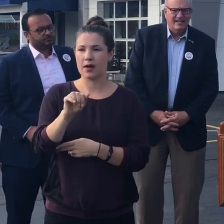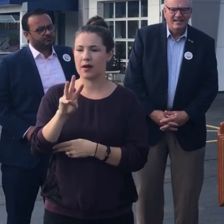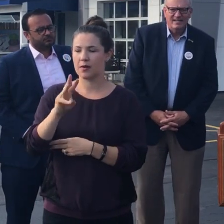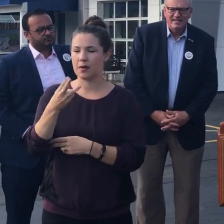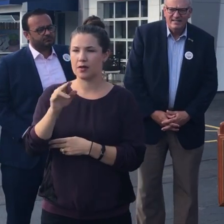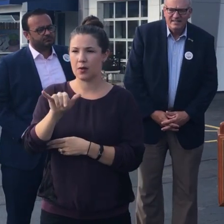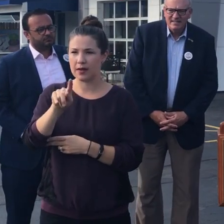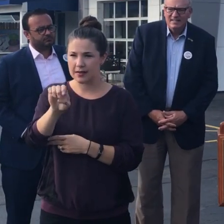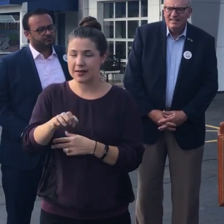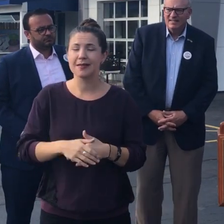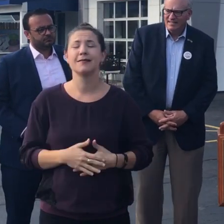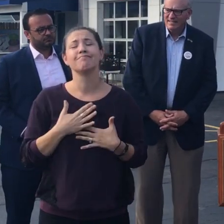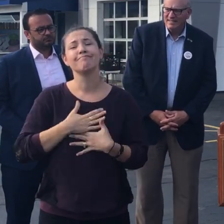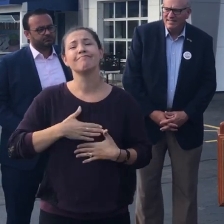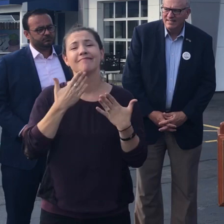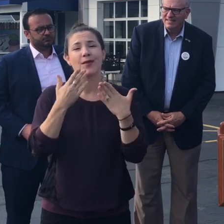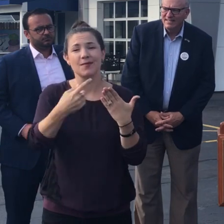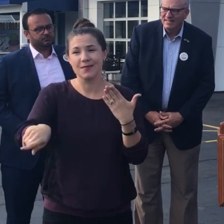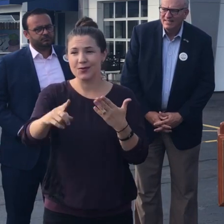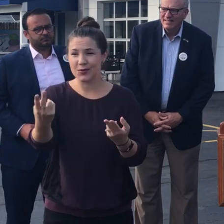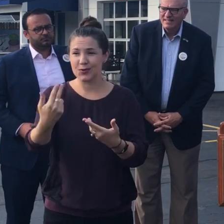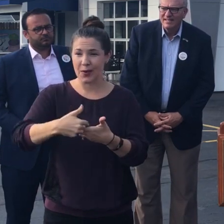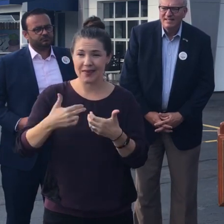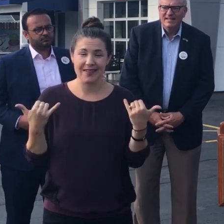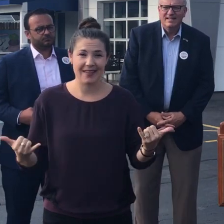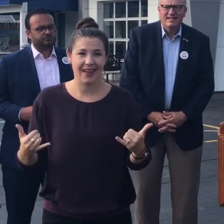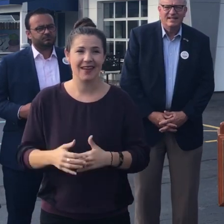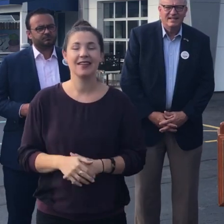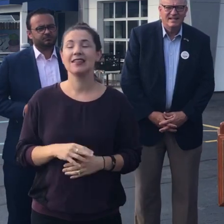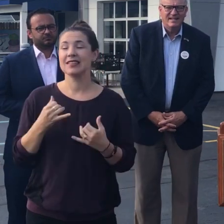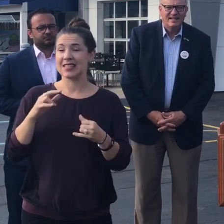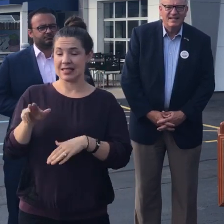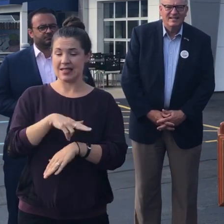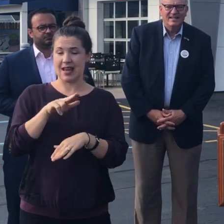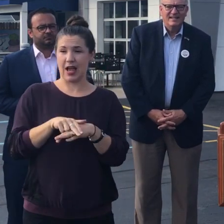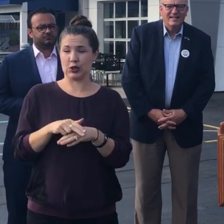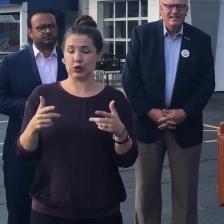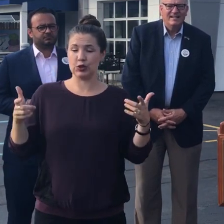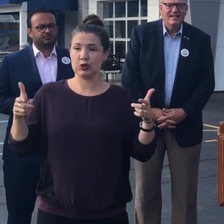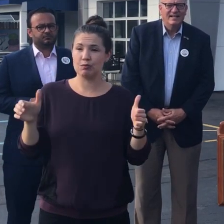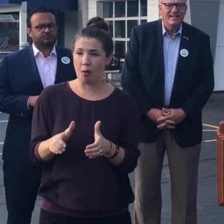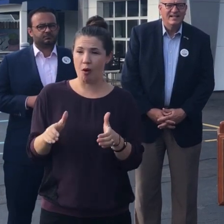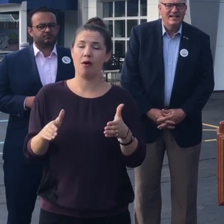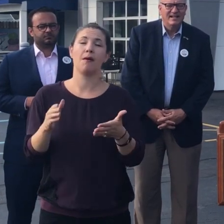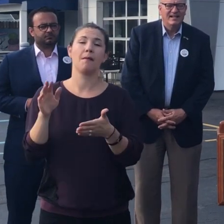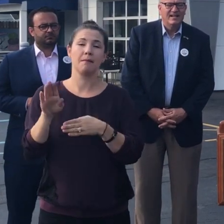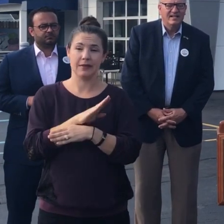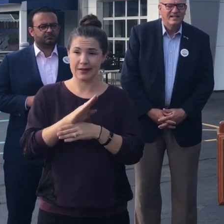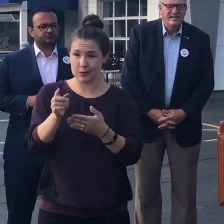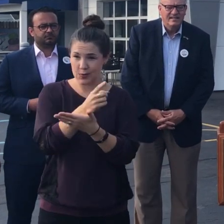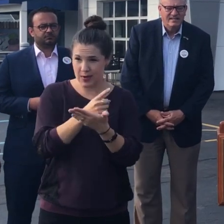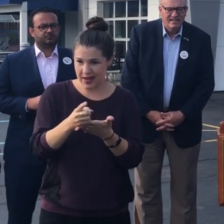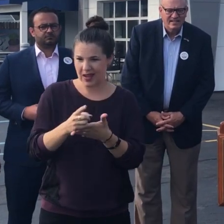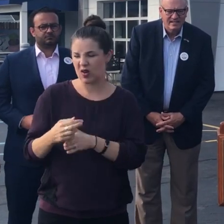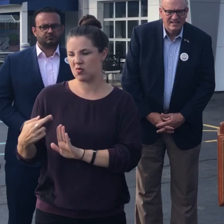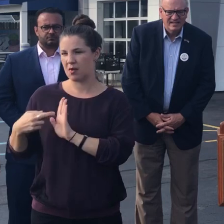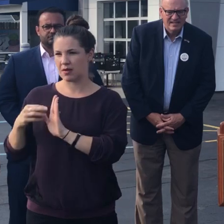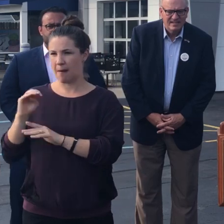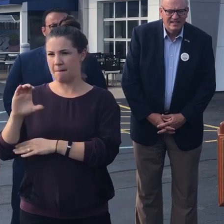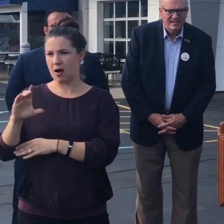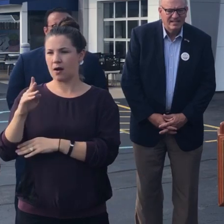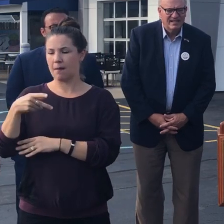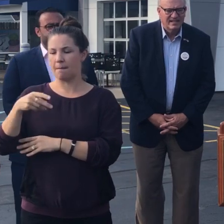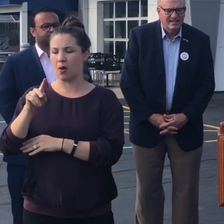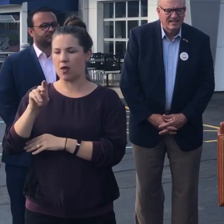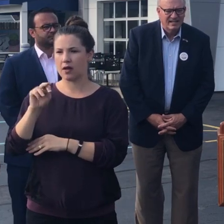us today. This is National Small Business Week, and on behalf of County Executive Mark Poloncarz,